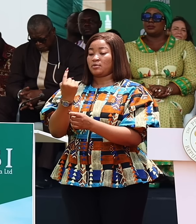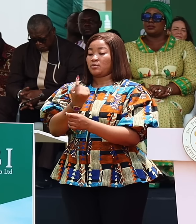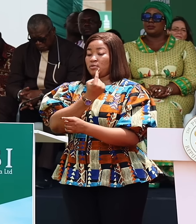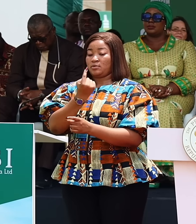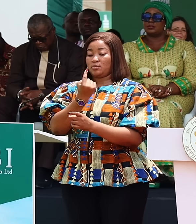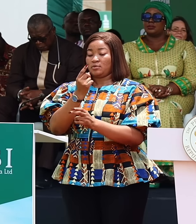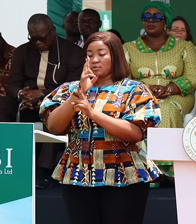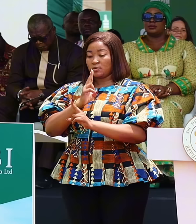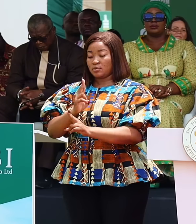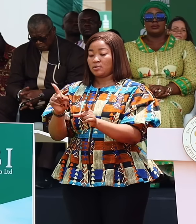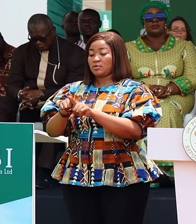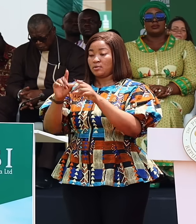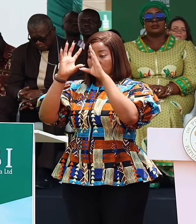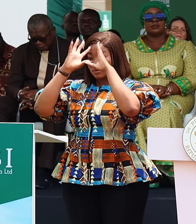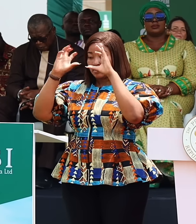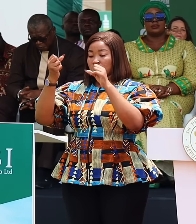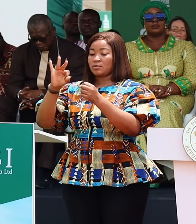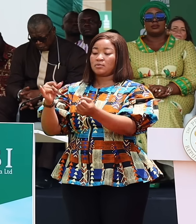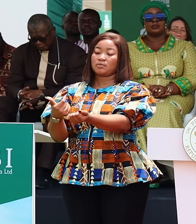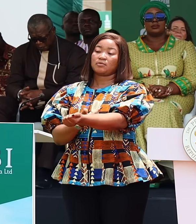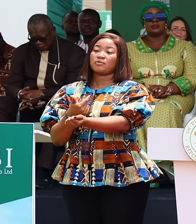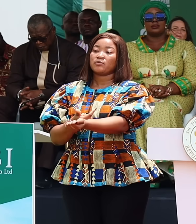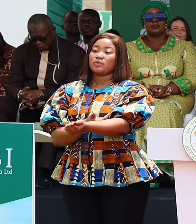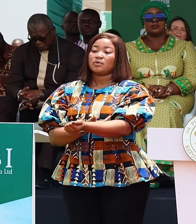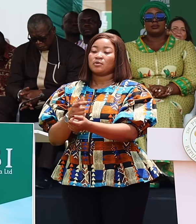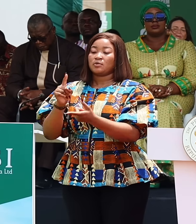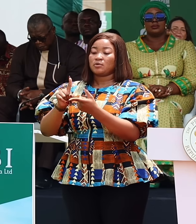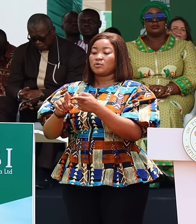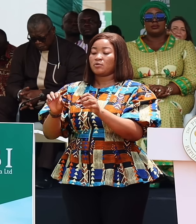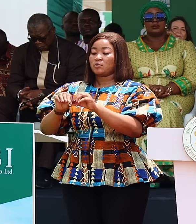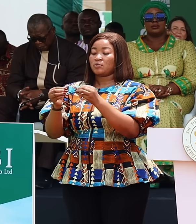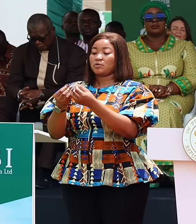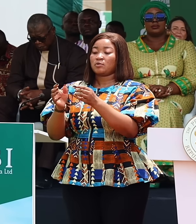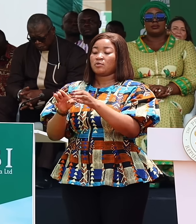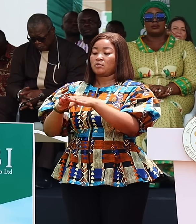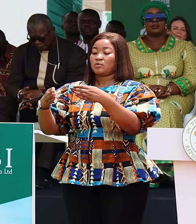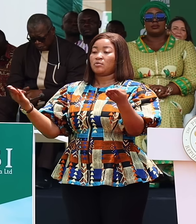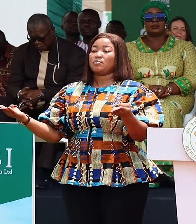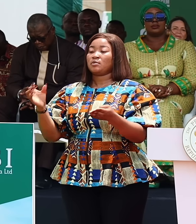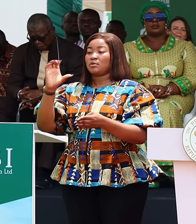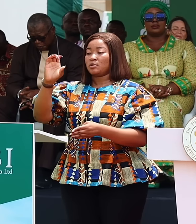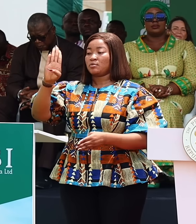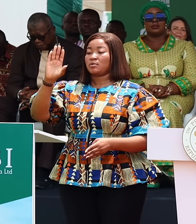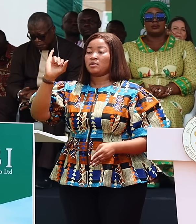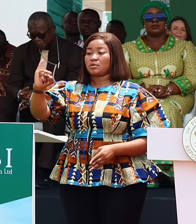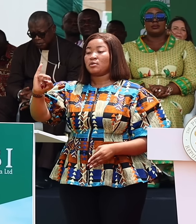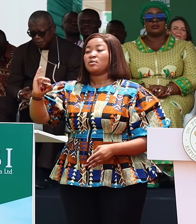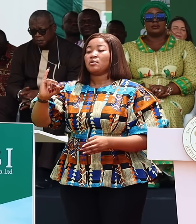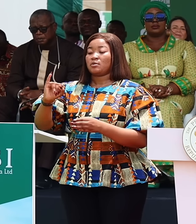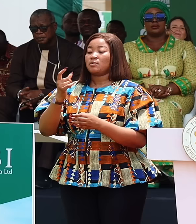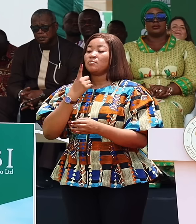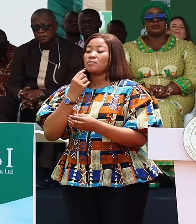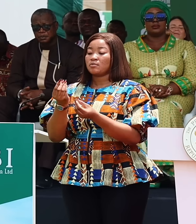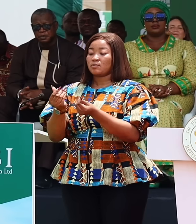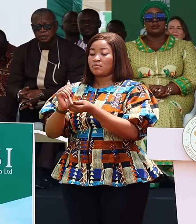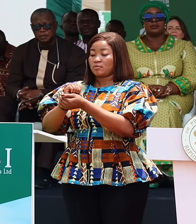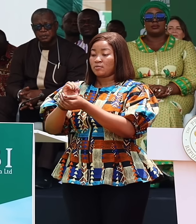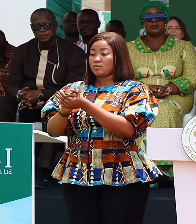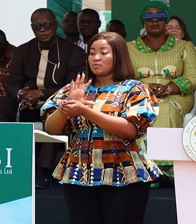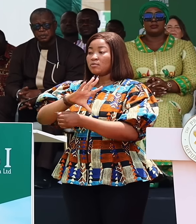and privilege as President of the Republic of Ghana to officially declare the CBI Ghana Calcined Clay Plant